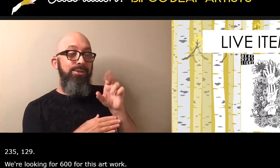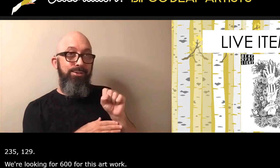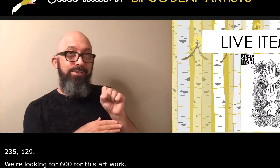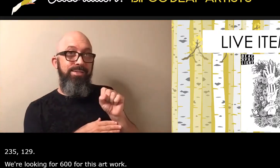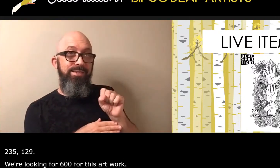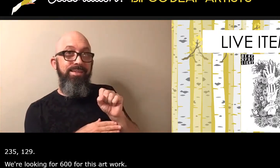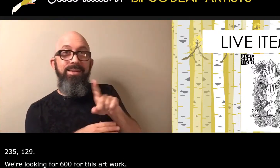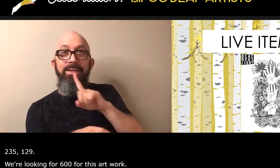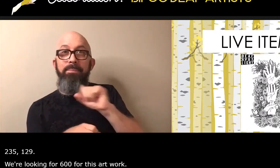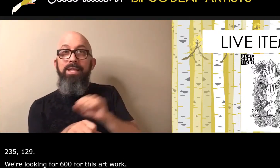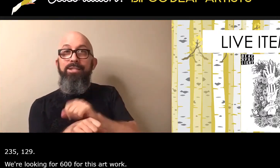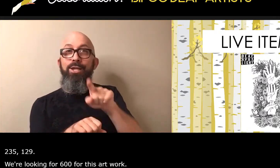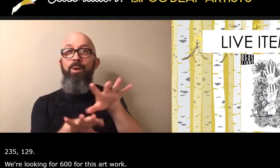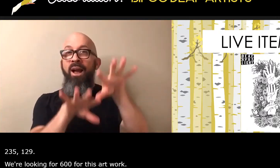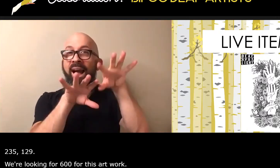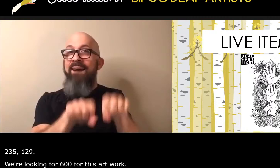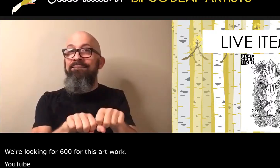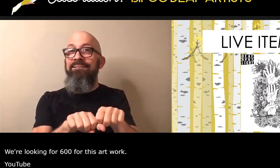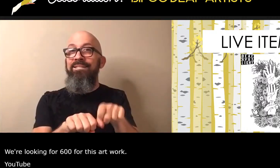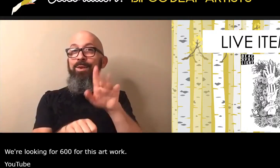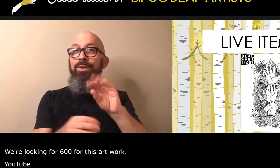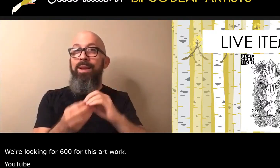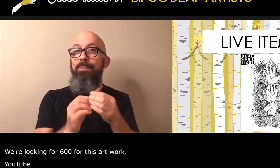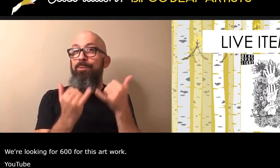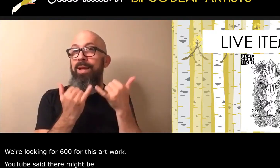YouTube said there might be another bidder.